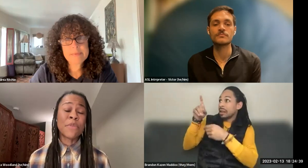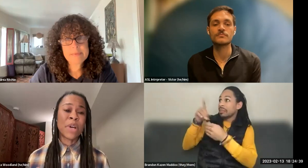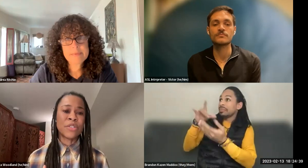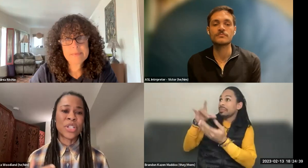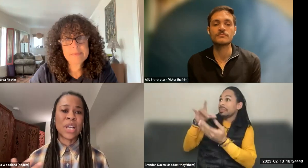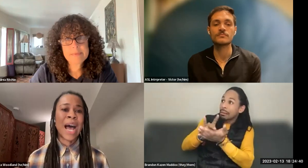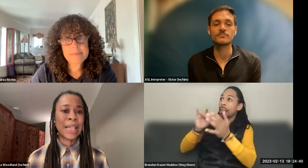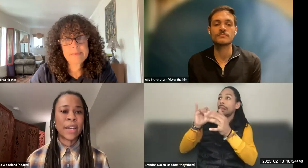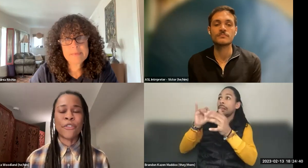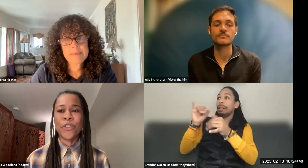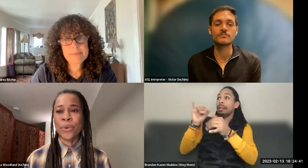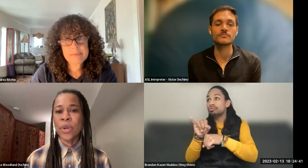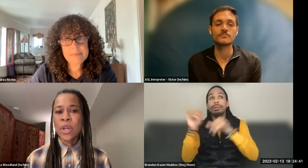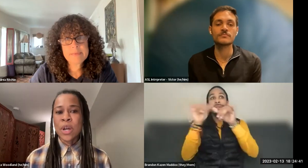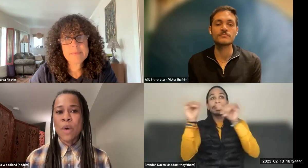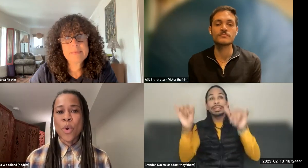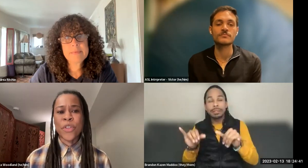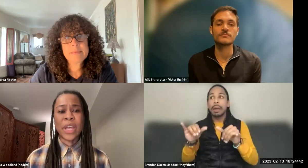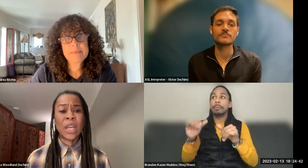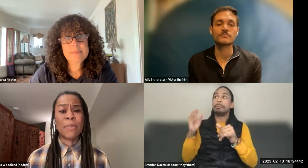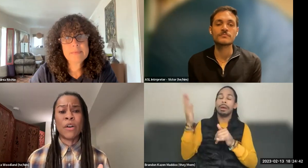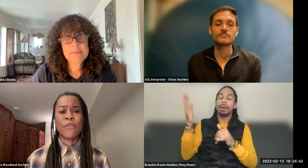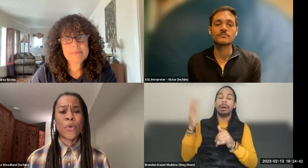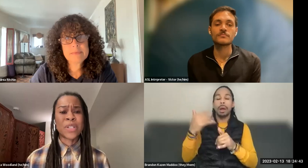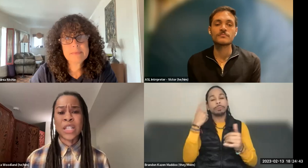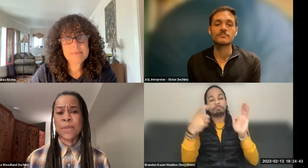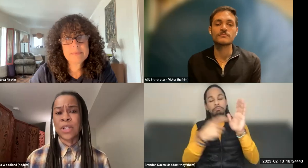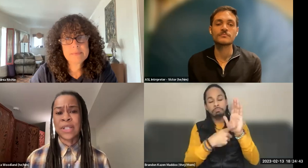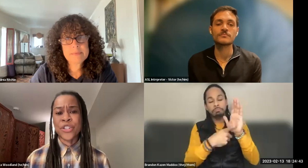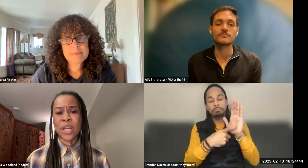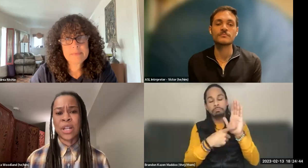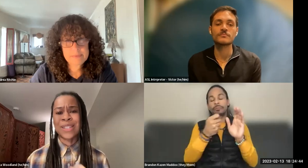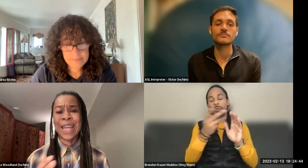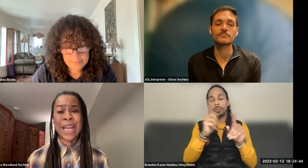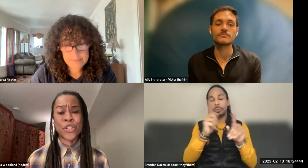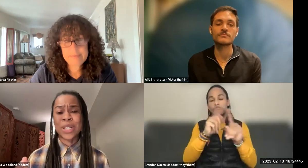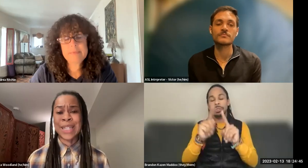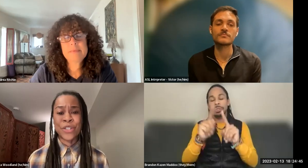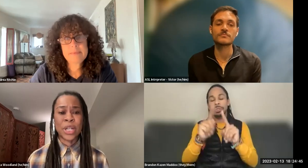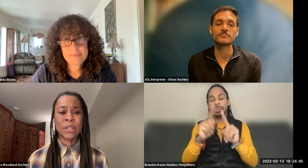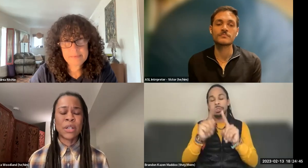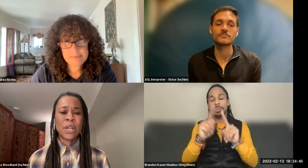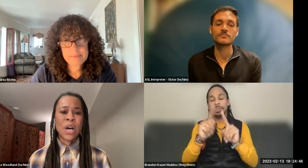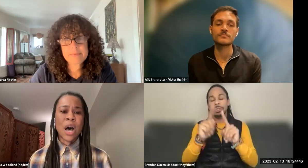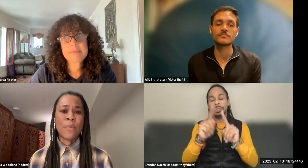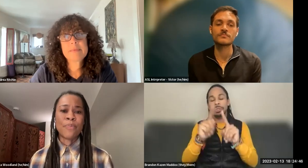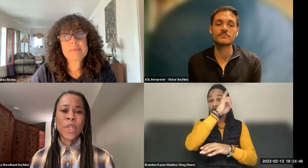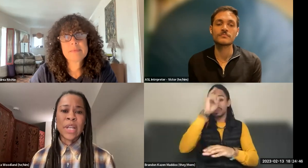been named, but just to highlight a few, when we're thinking about forced hospitalization and psychiatric